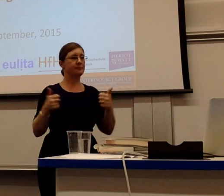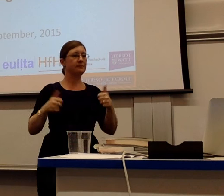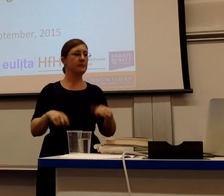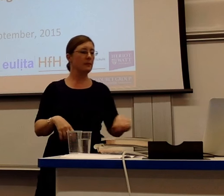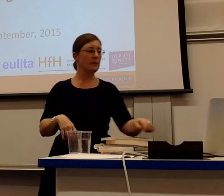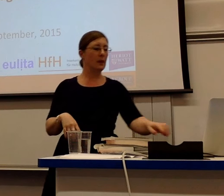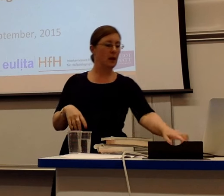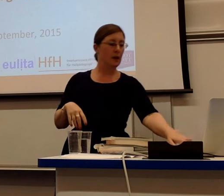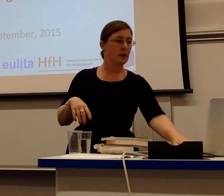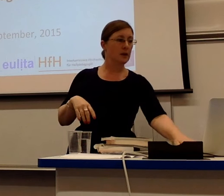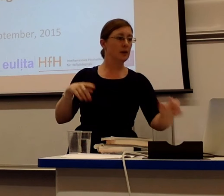tonight.